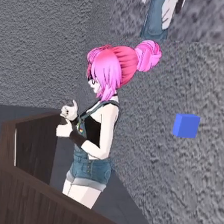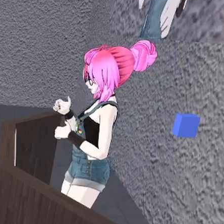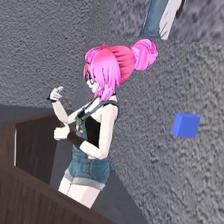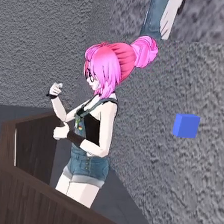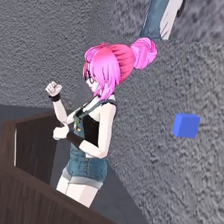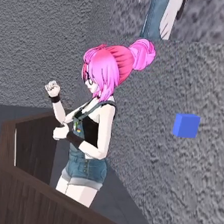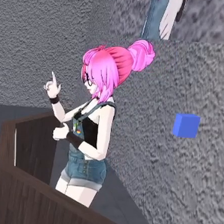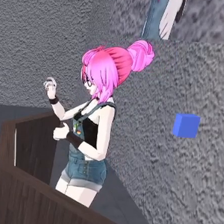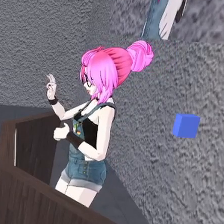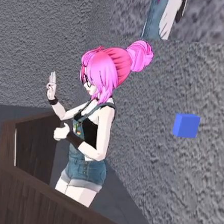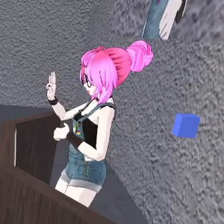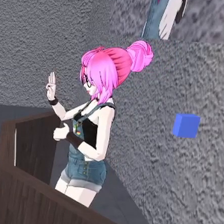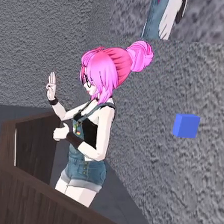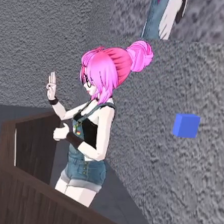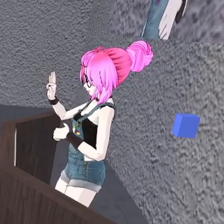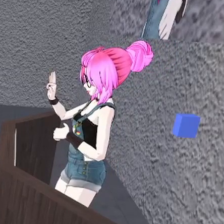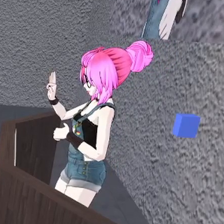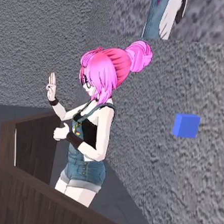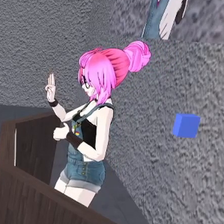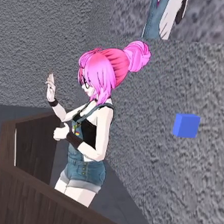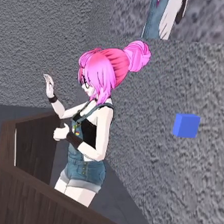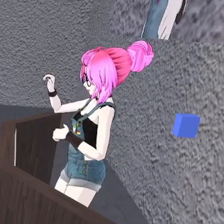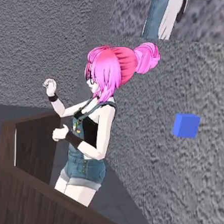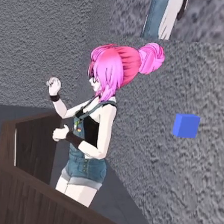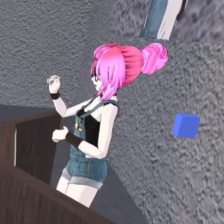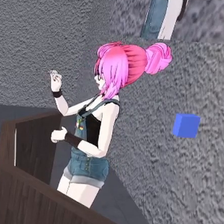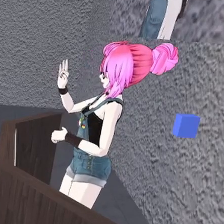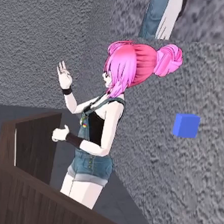Golf? Golf? softball? Softball. Oh, softball.